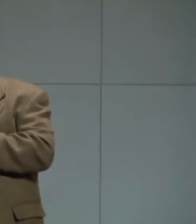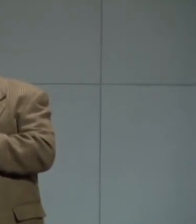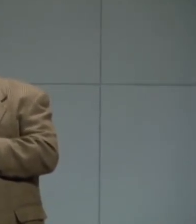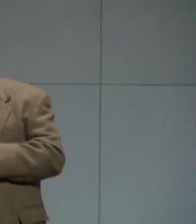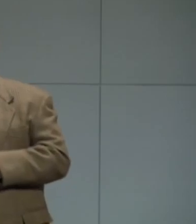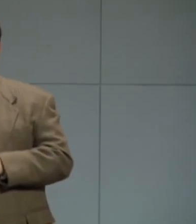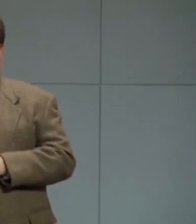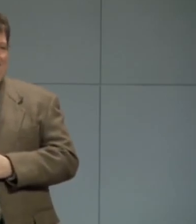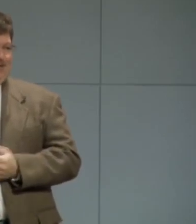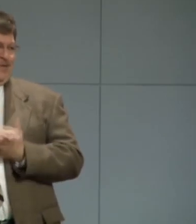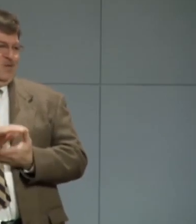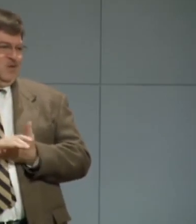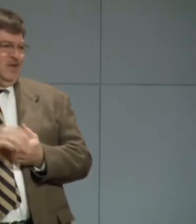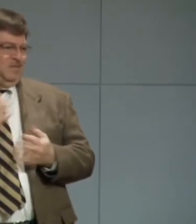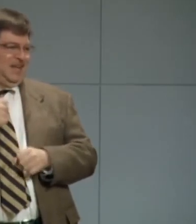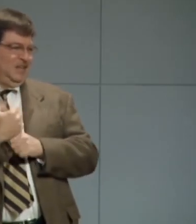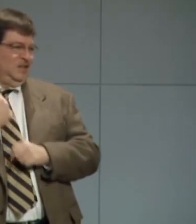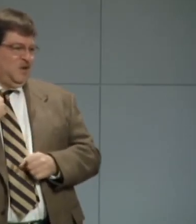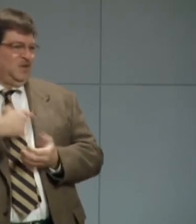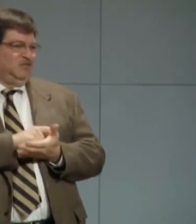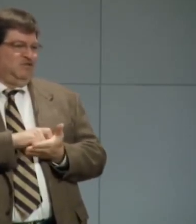milestone.